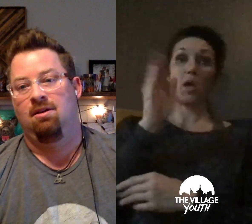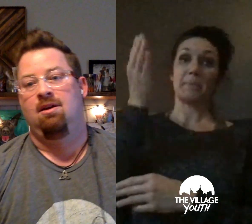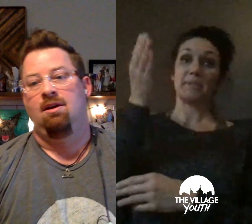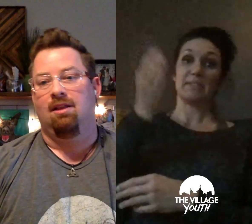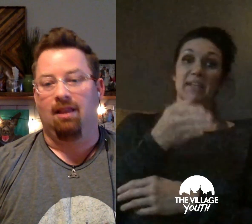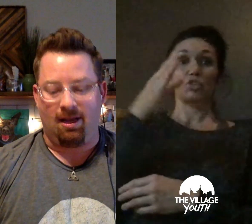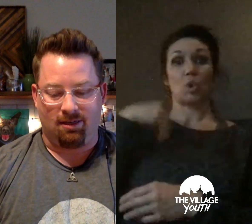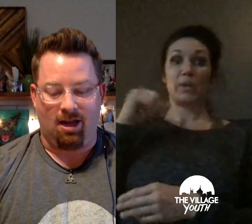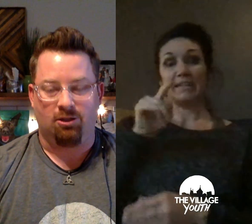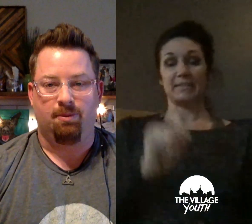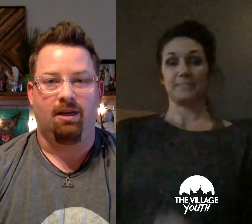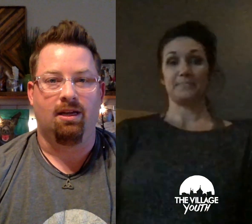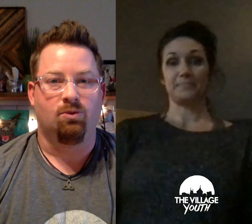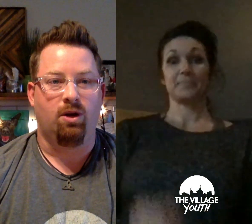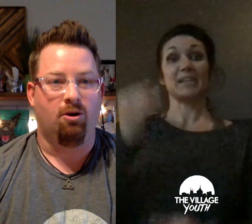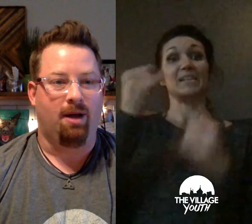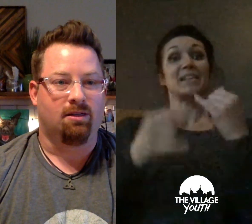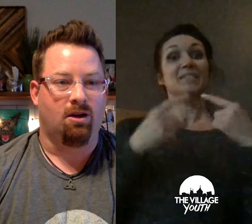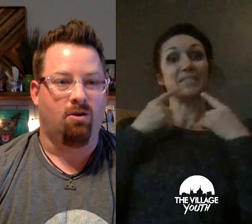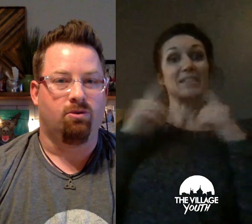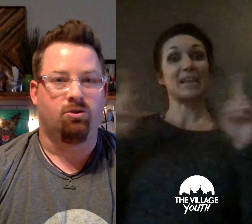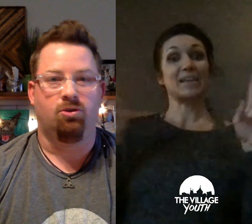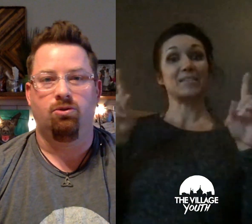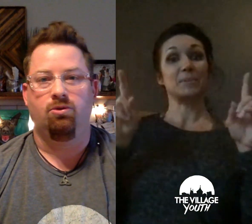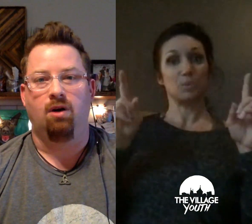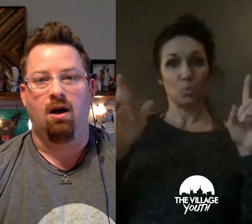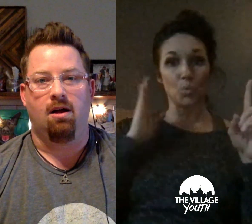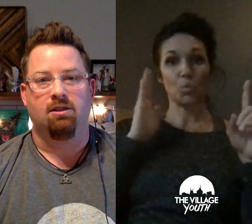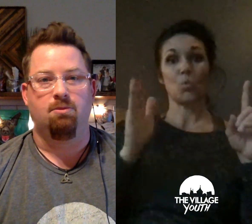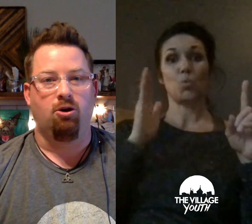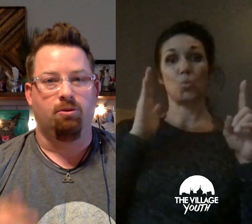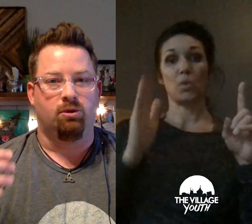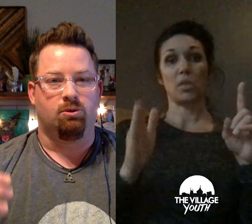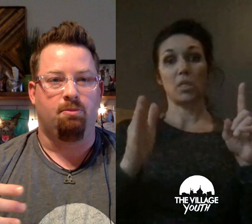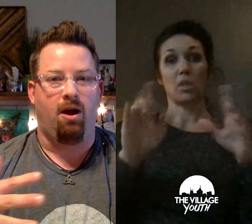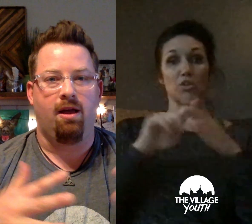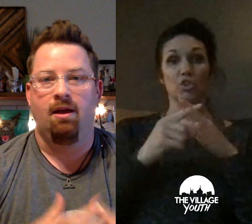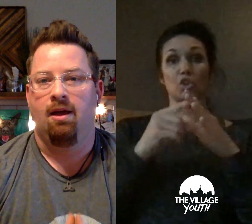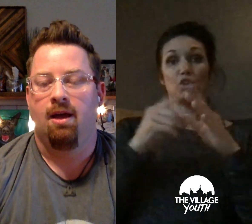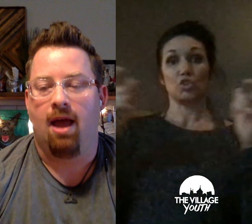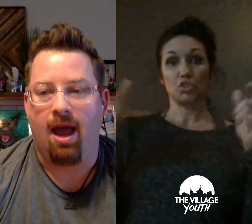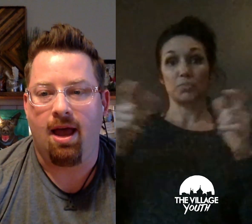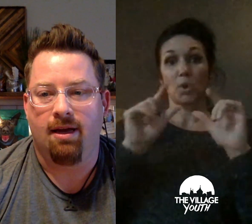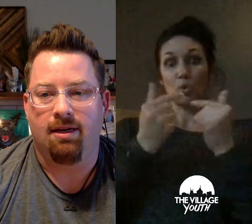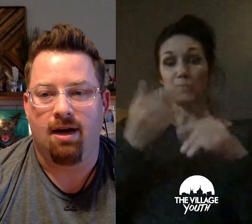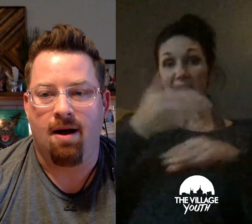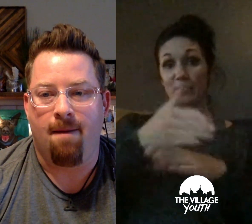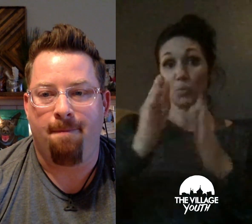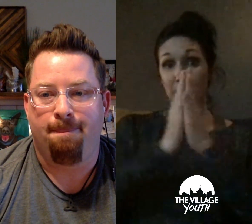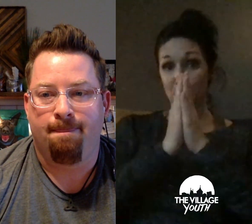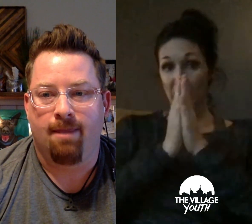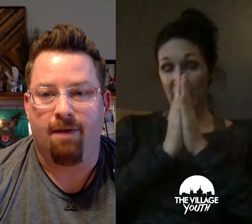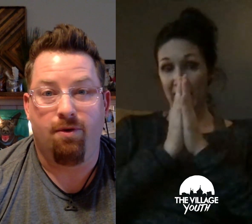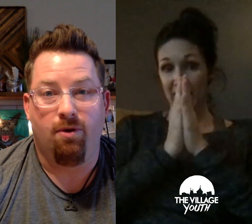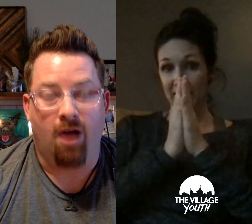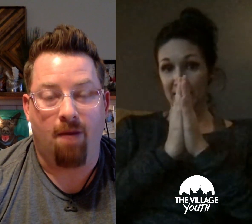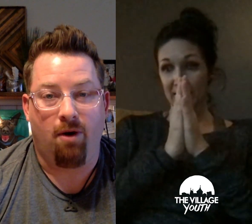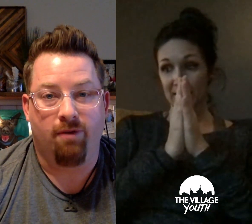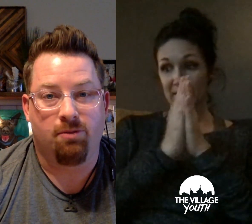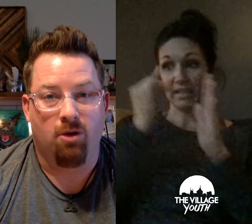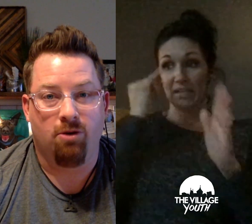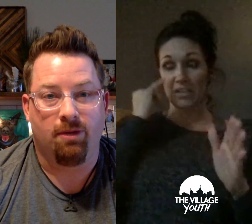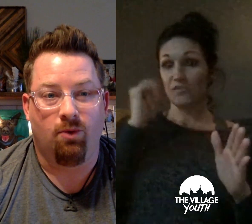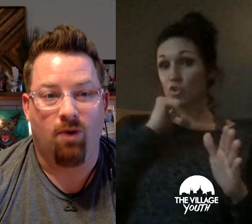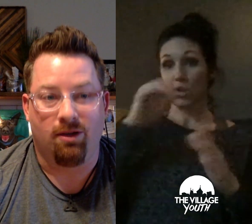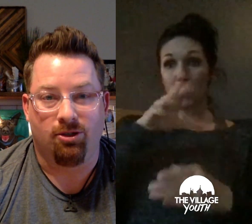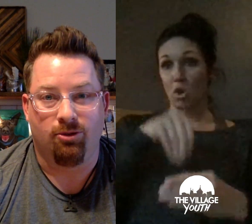thevillagenashville.com/ownit. The last announcement is we are about to go to small groups once we pray. And if you are not part of a